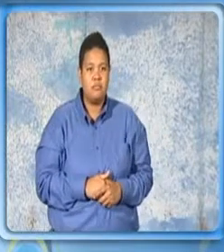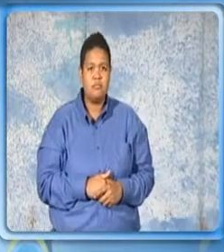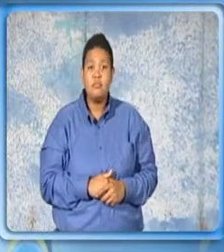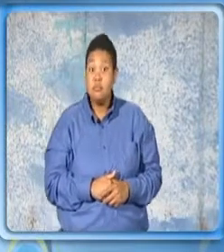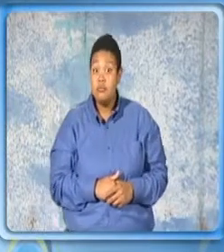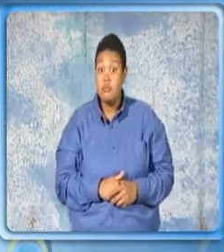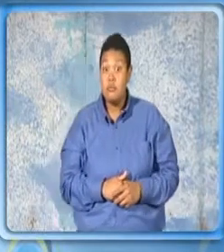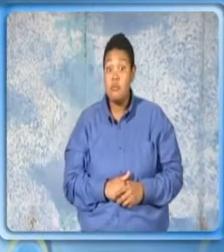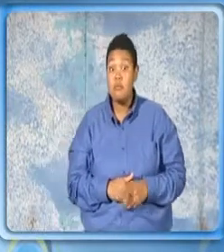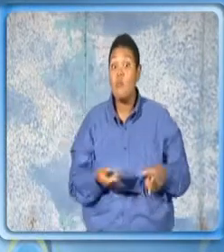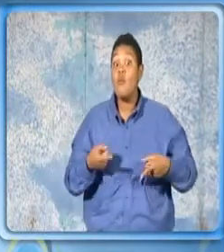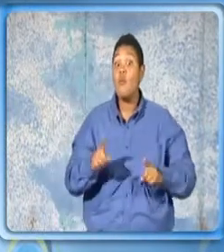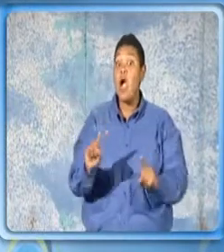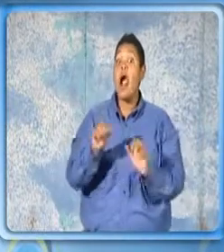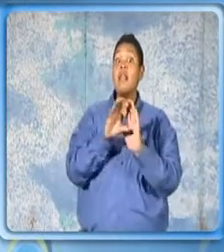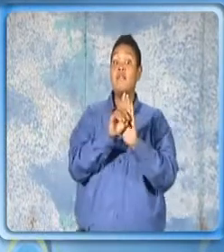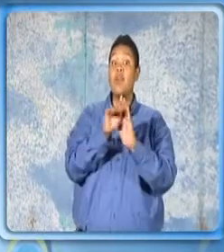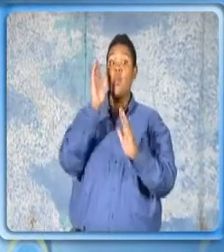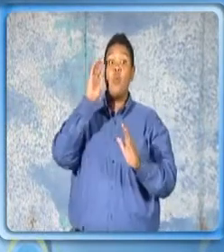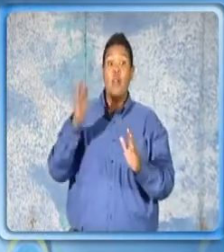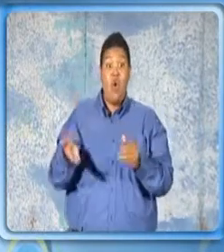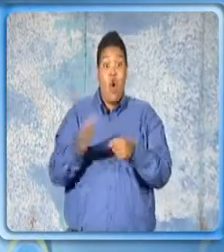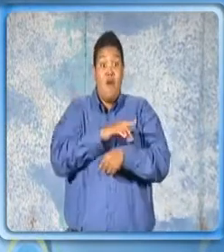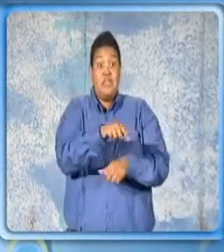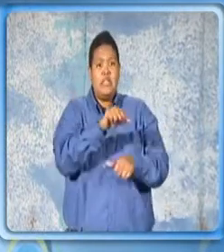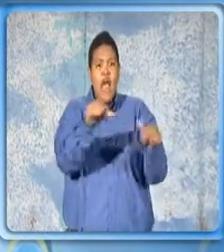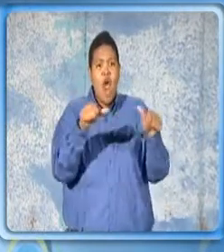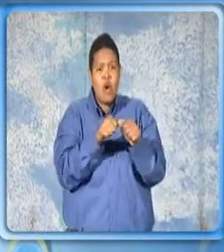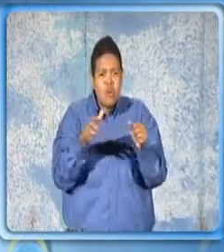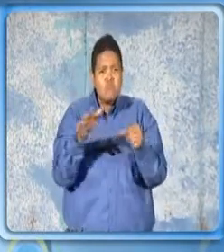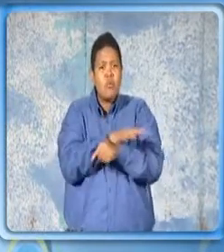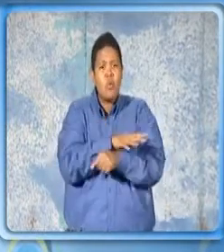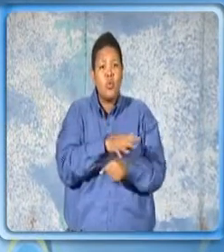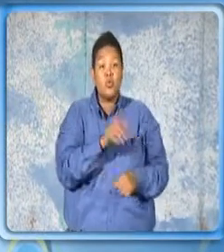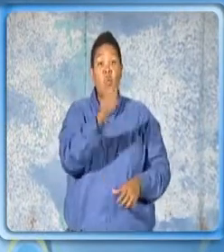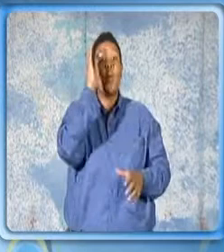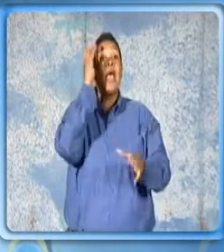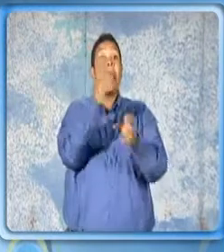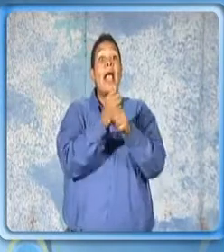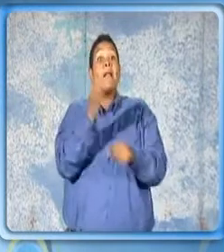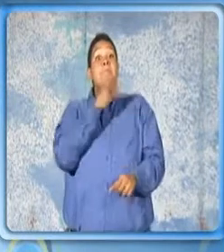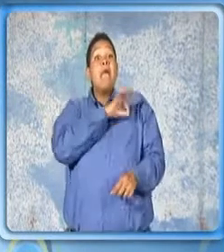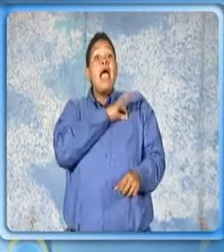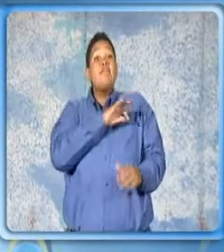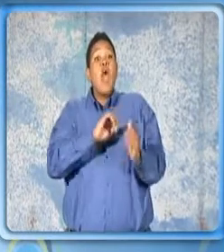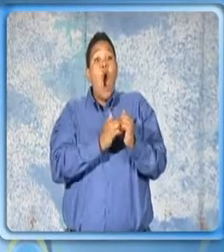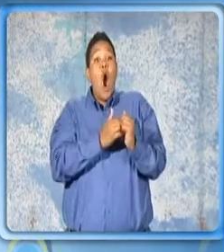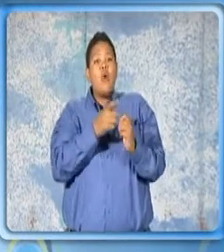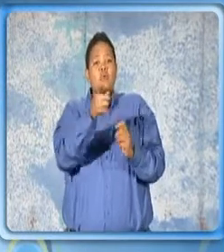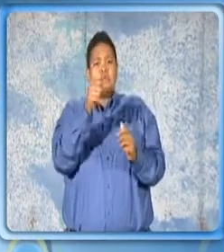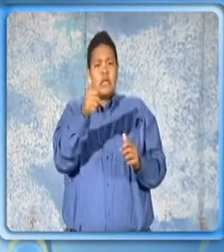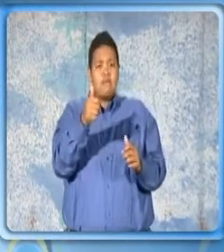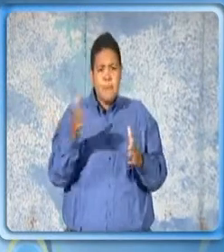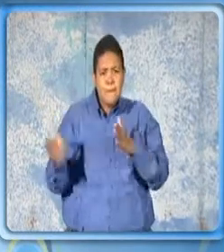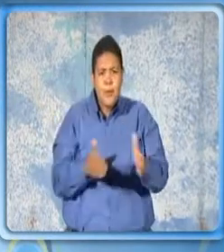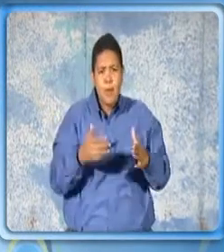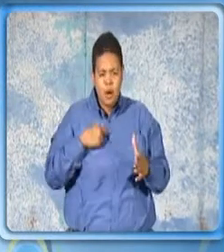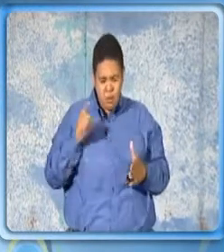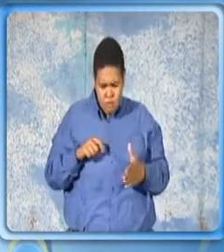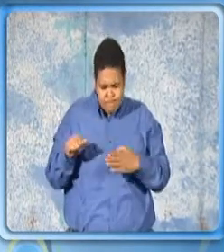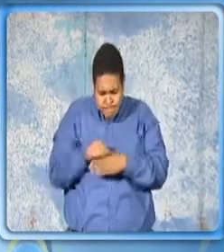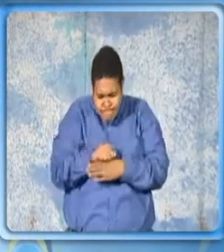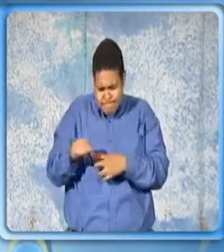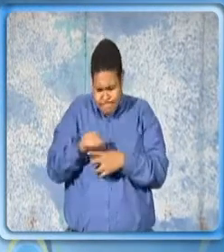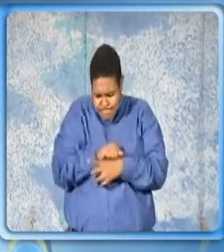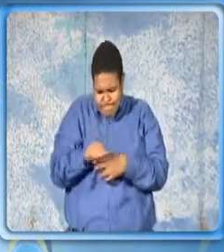While the videos attempt to cover these areas thoroughly, you will gain the most benefit if you are prepared to practice the principles that